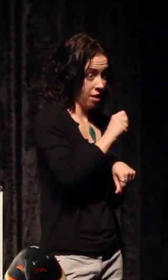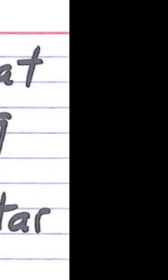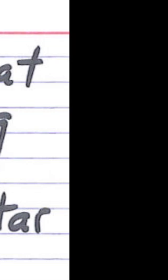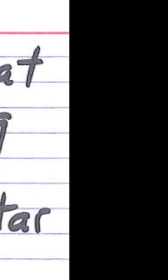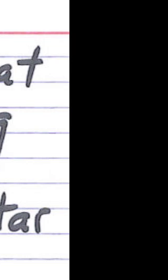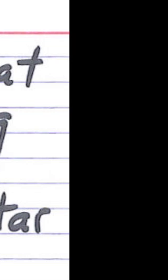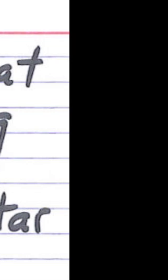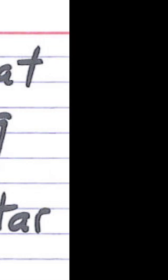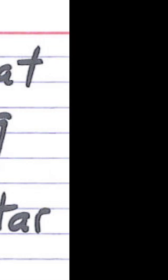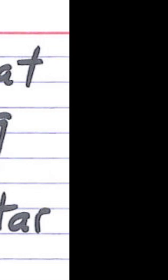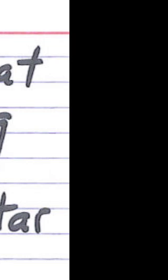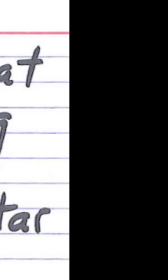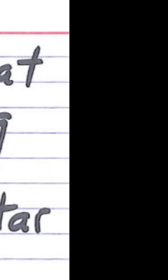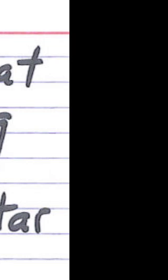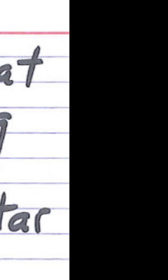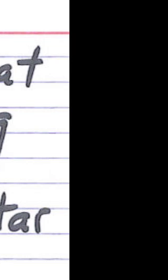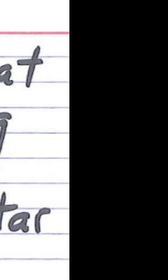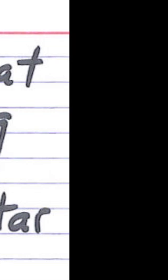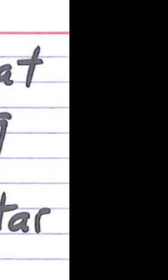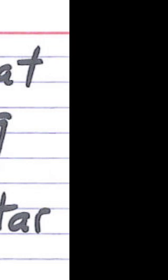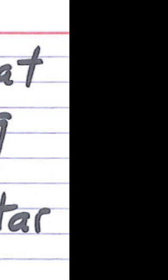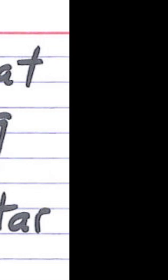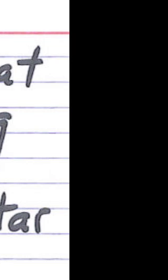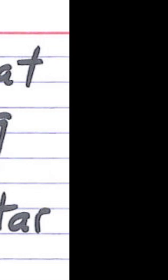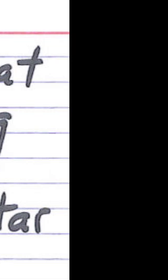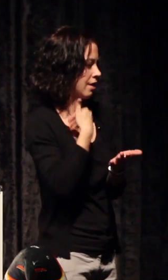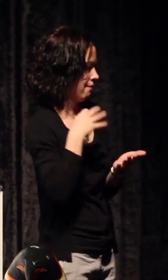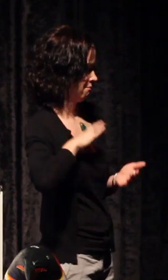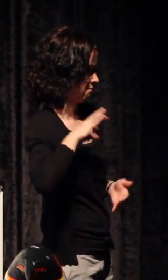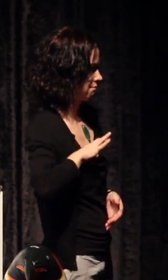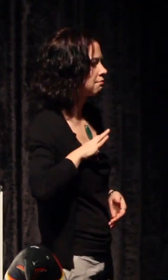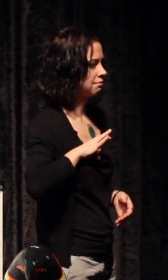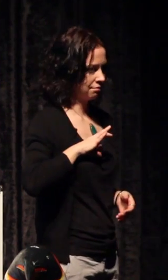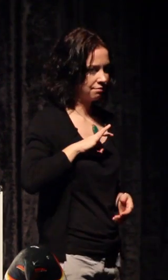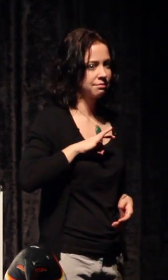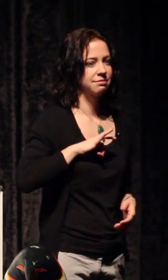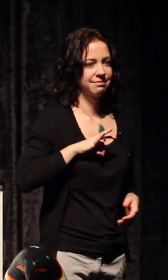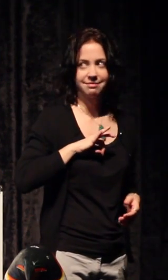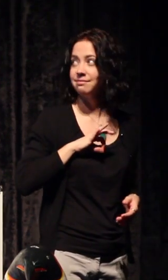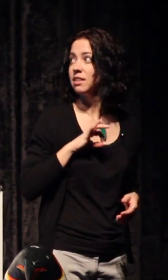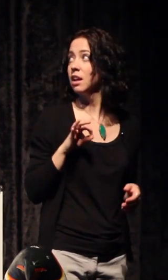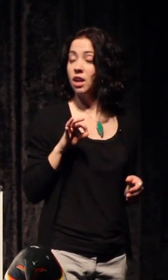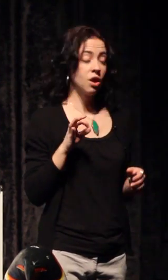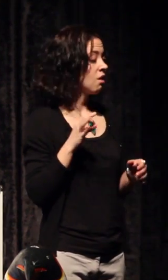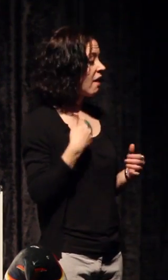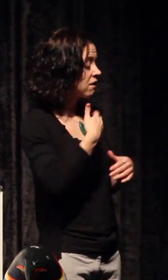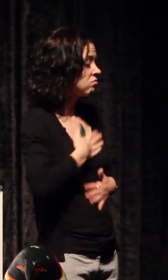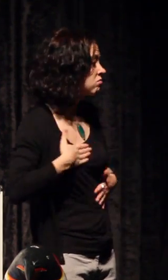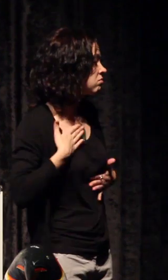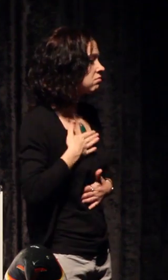Now, even though you don't get financial rewards, there will be rewards. You're going to have fun making people dance.